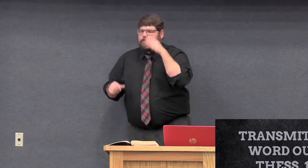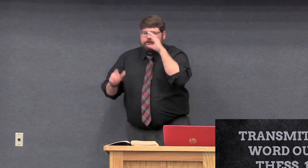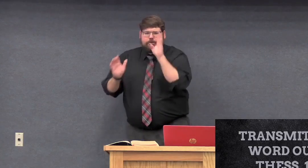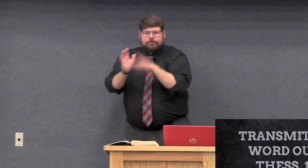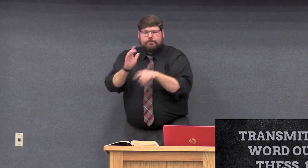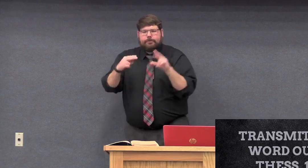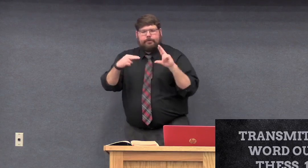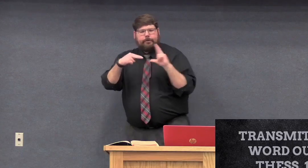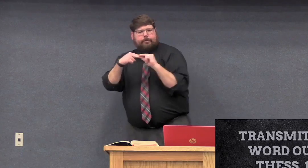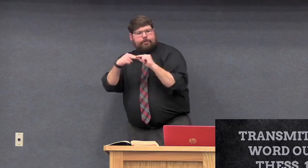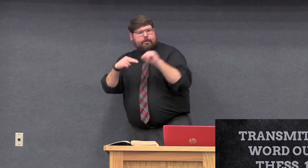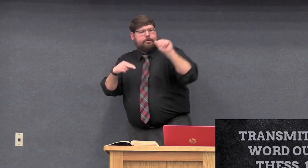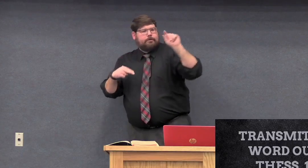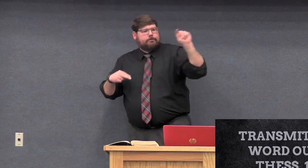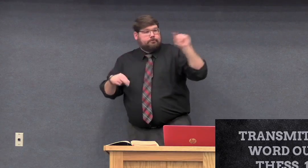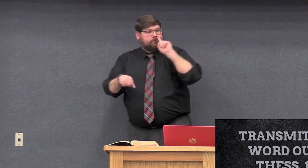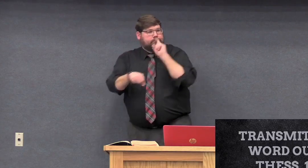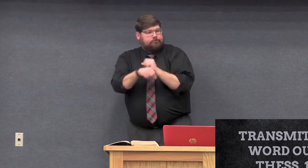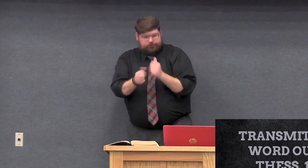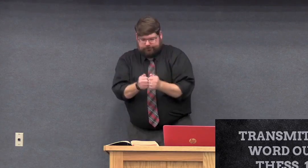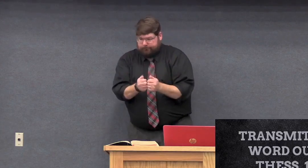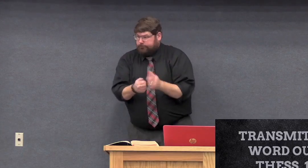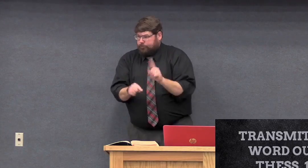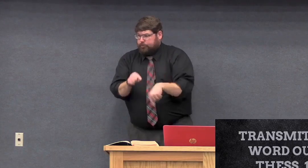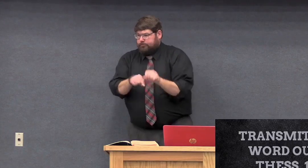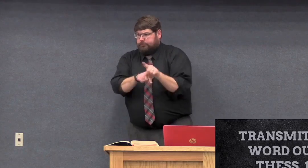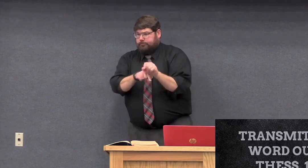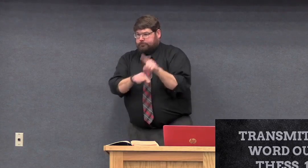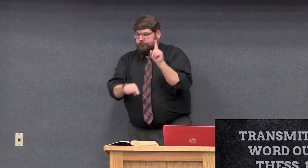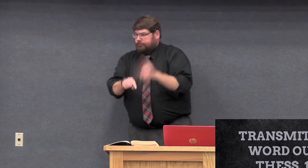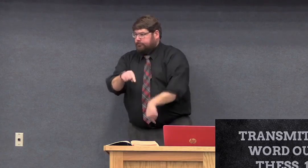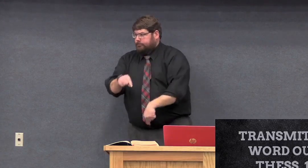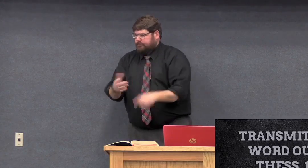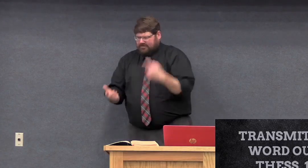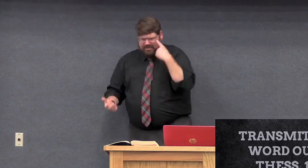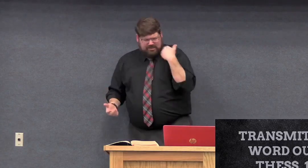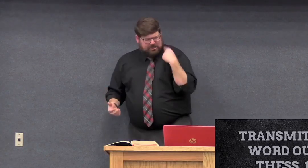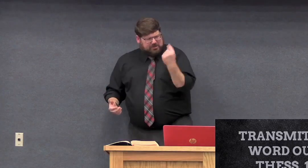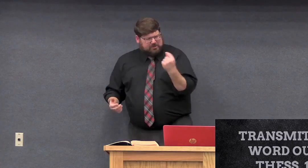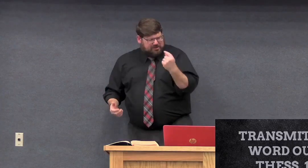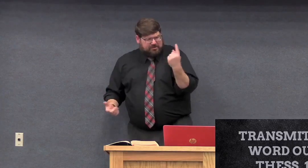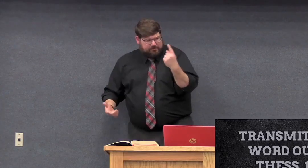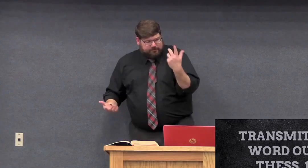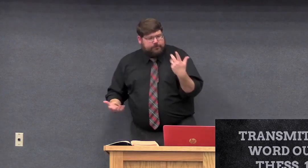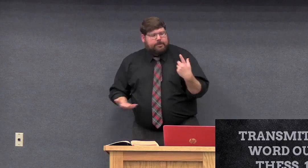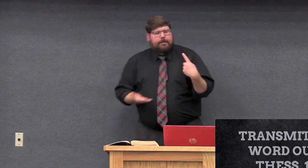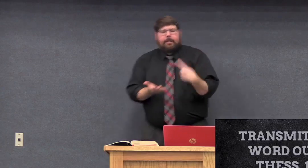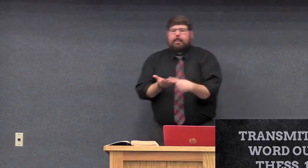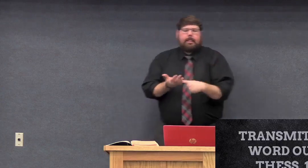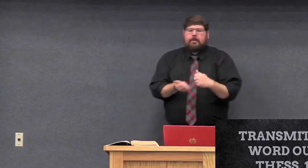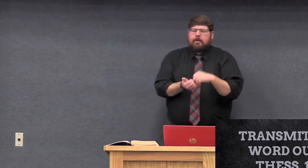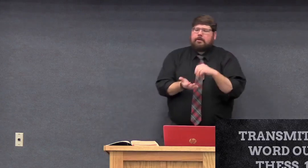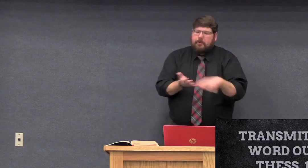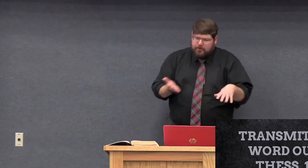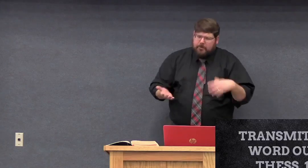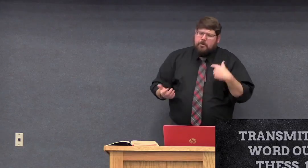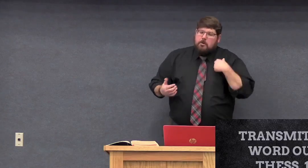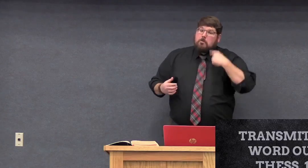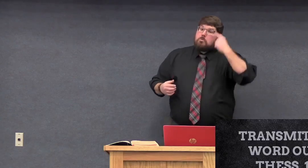Well, I had that with my Cricket phone and I couldn't send any texts for a while. I think that was Tuesday maybe. Anyway, so I was